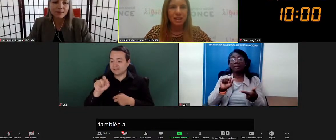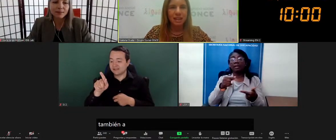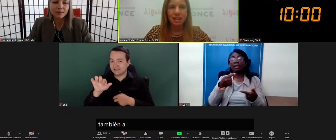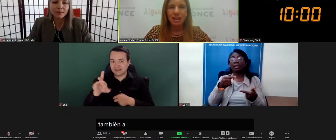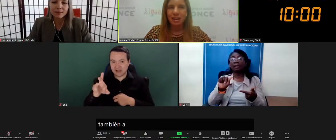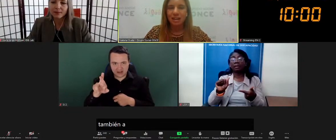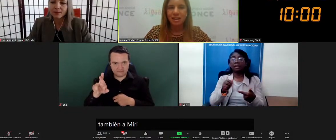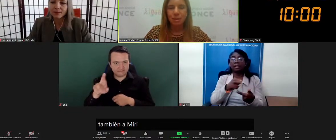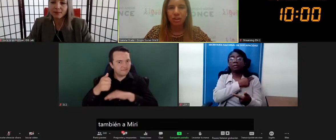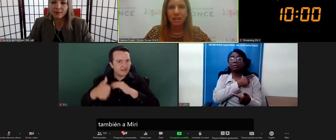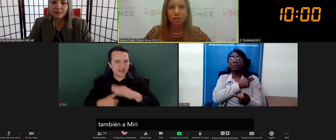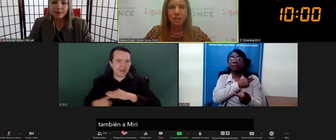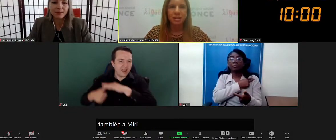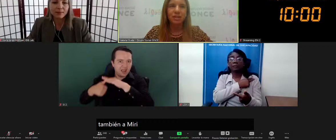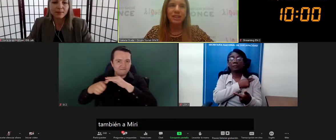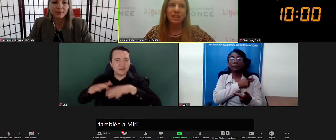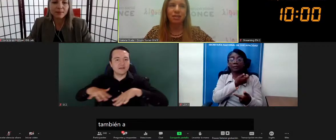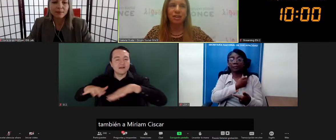sectoral